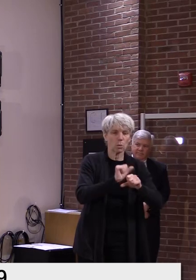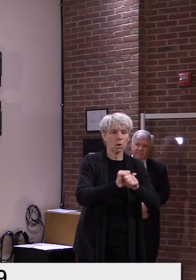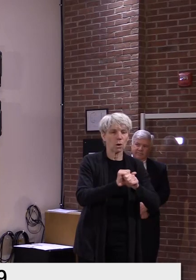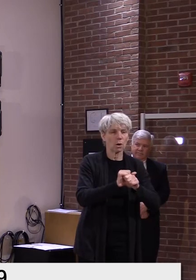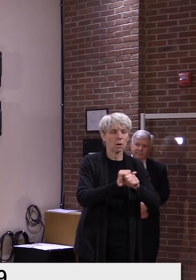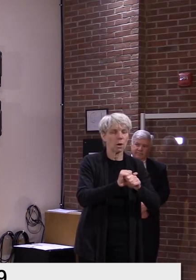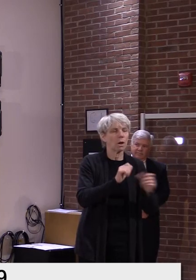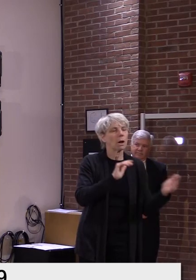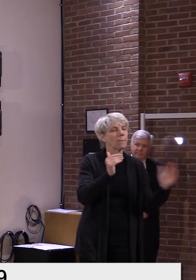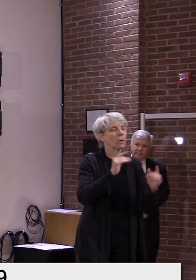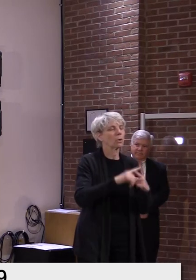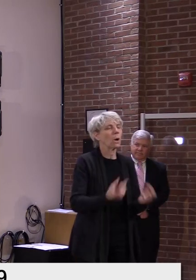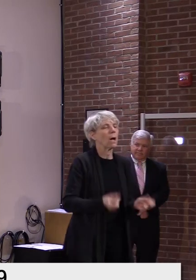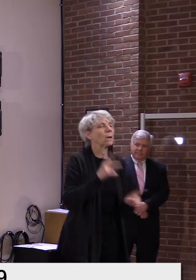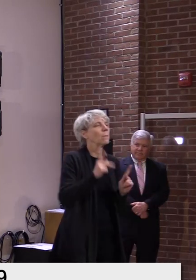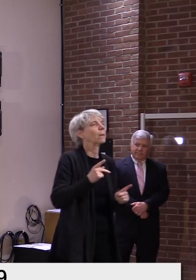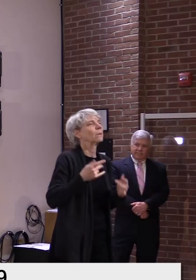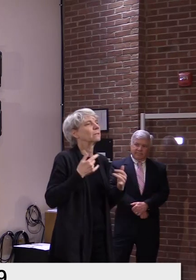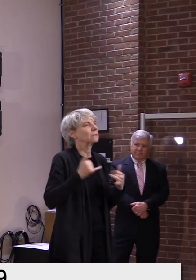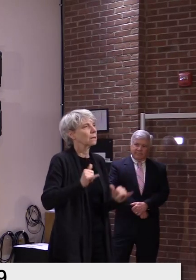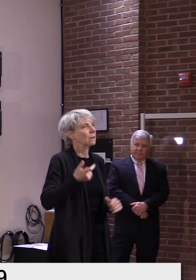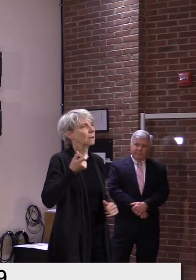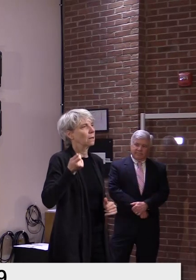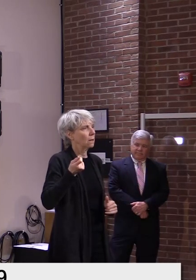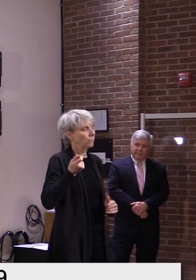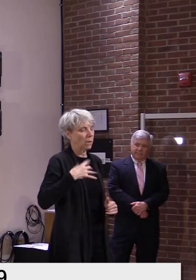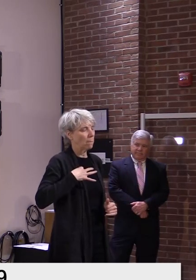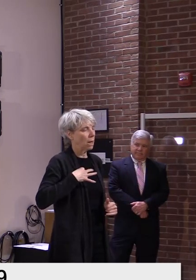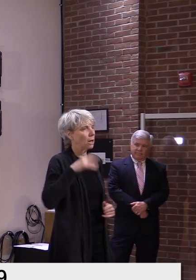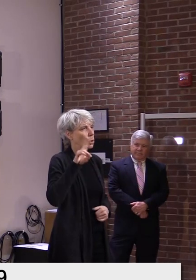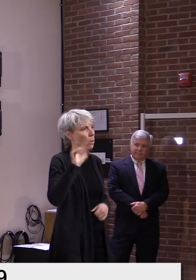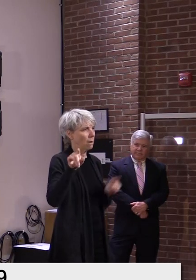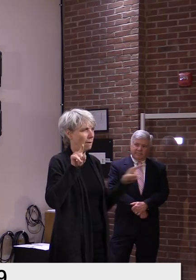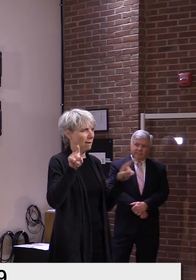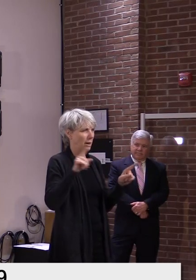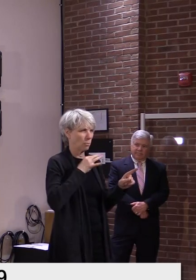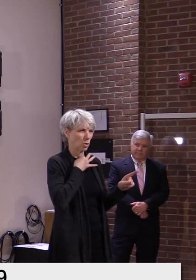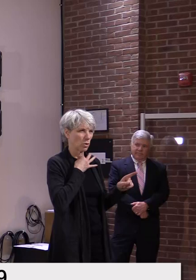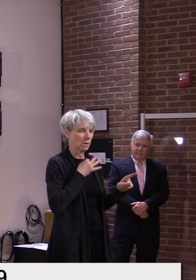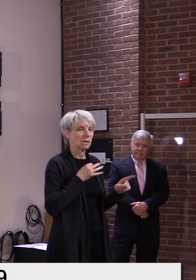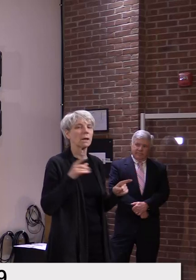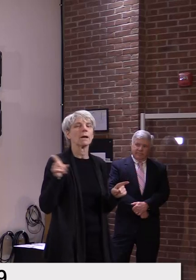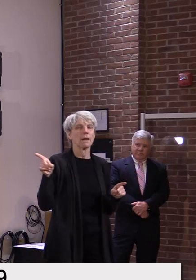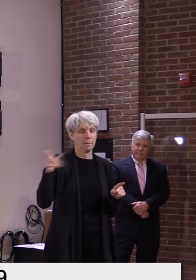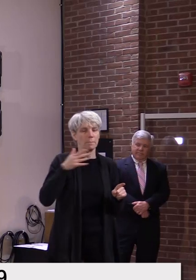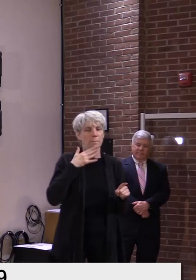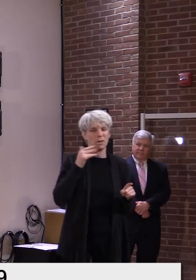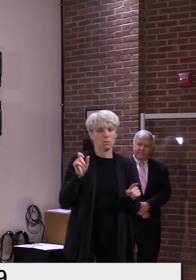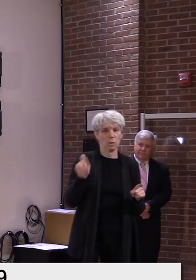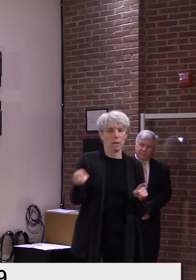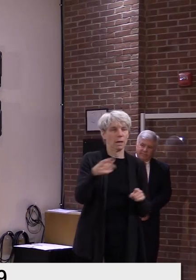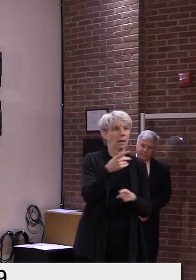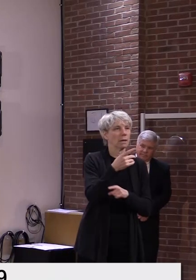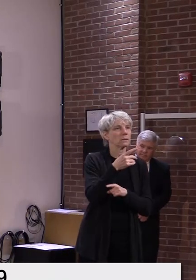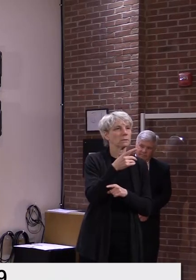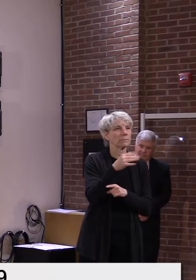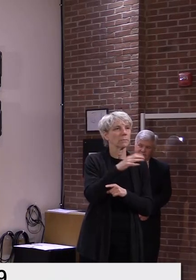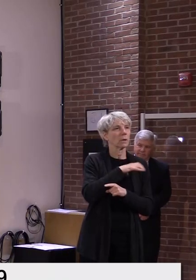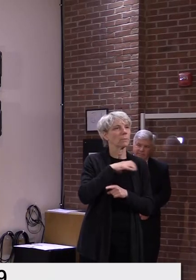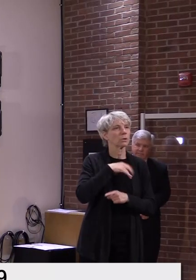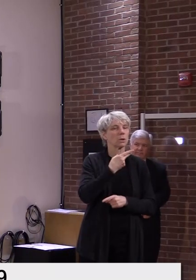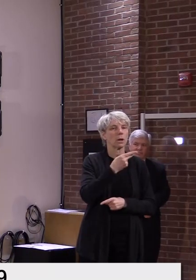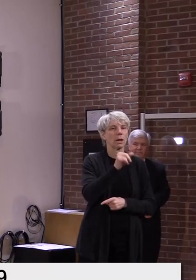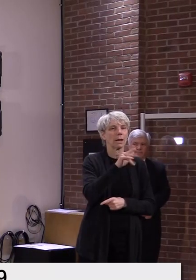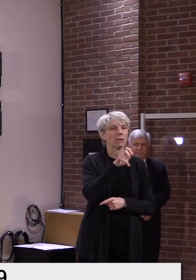might be a better question for Commissioner Harrington. And again, you know, it's as we vaccinate more people, as